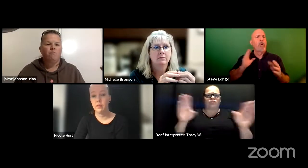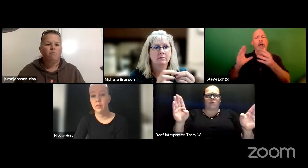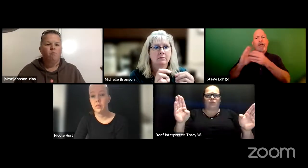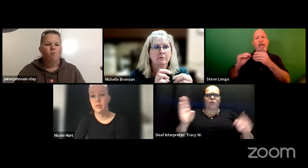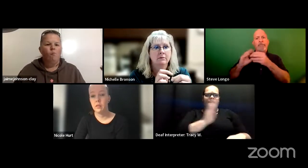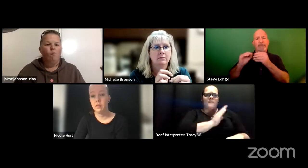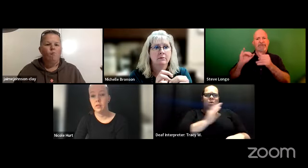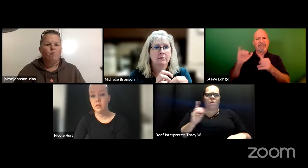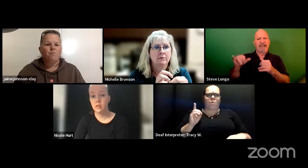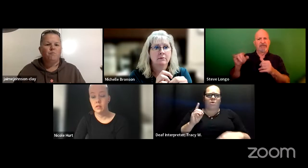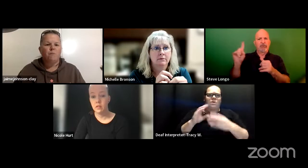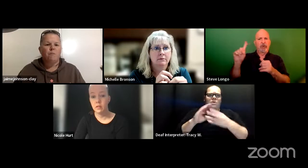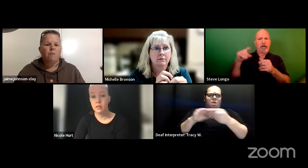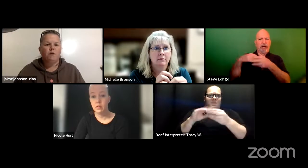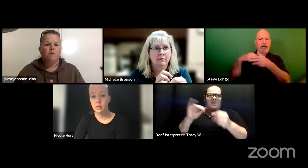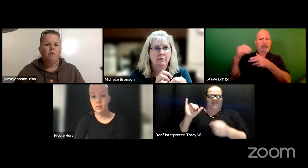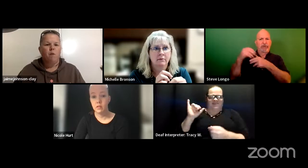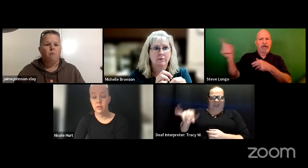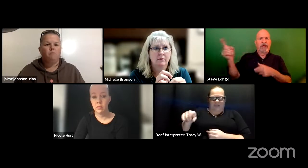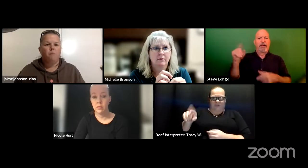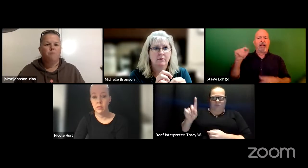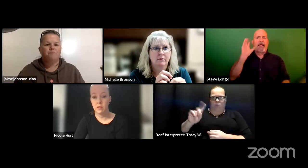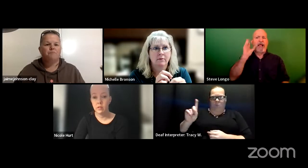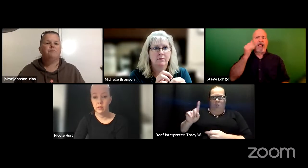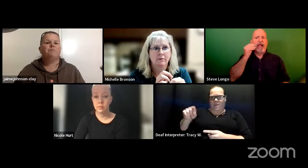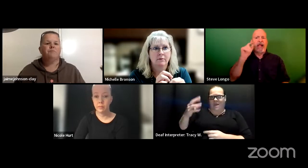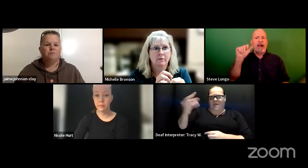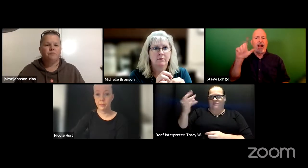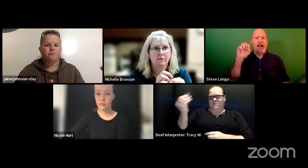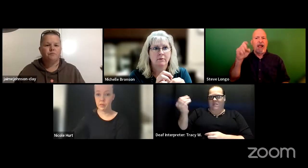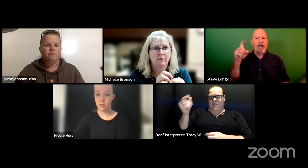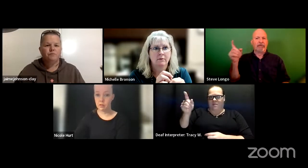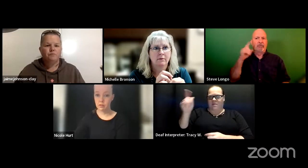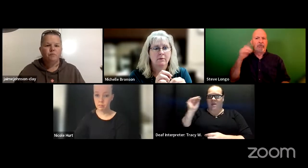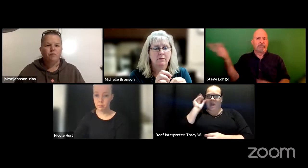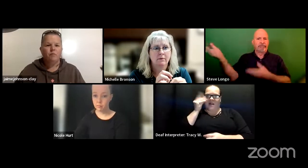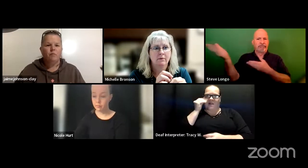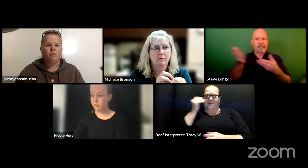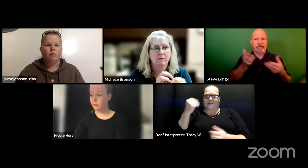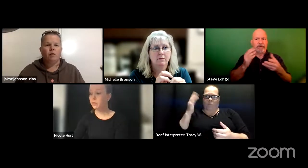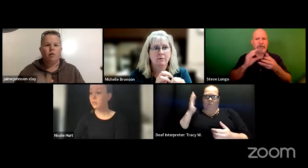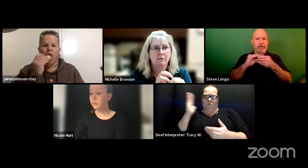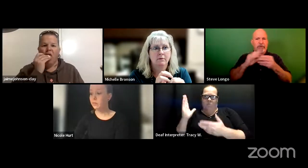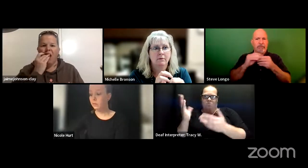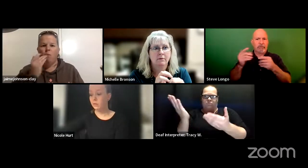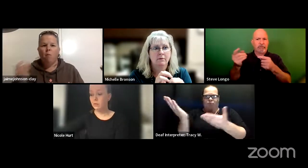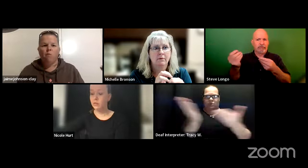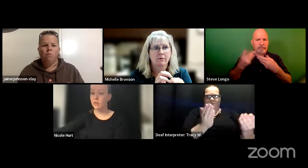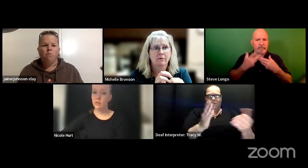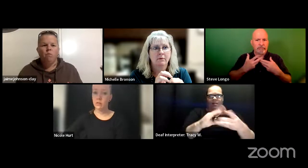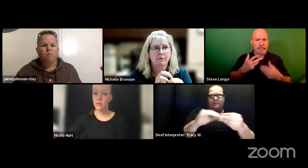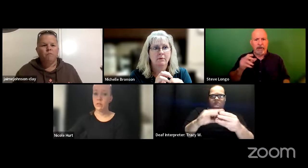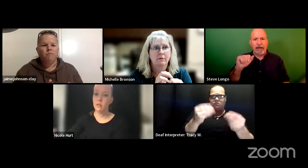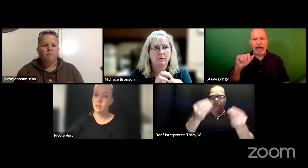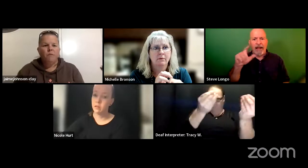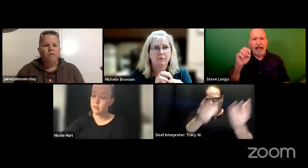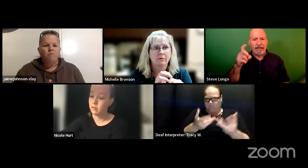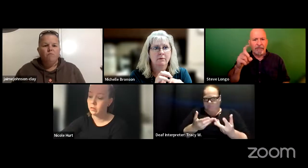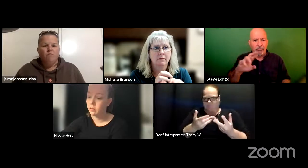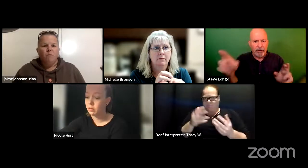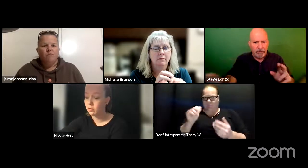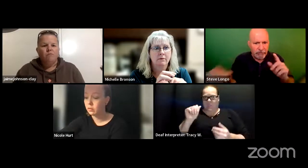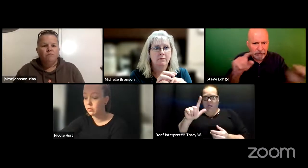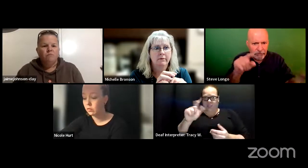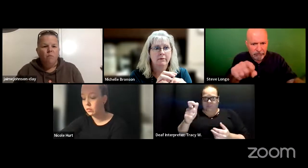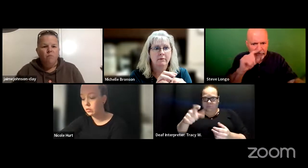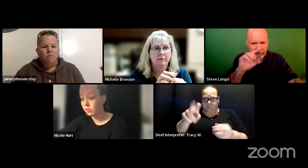that category. The next item on the agenda is general comments, and this is the point in